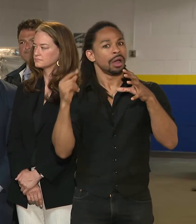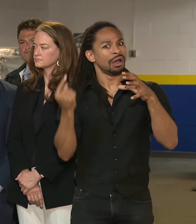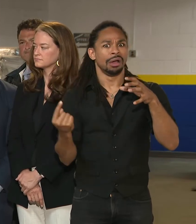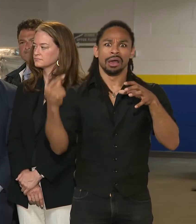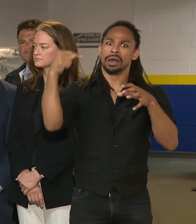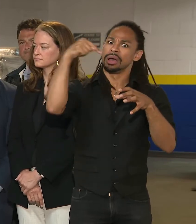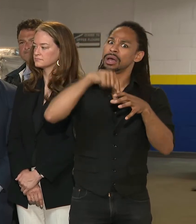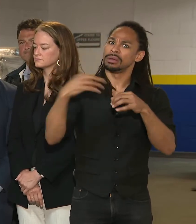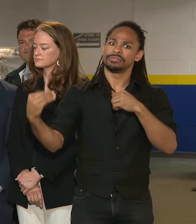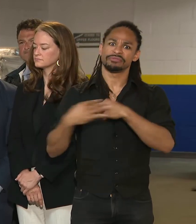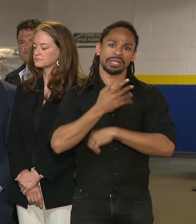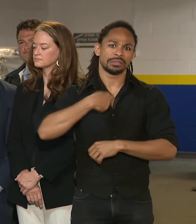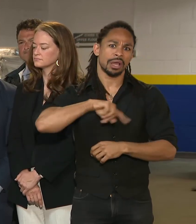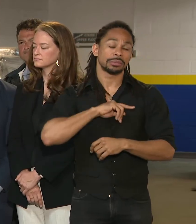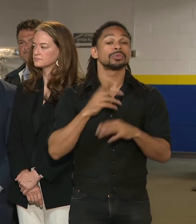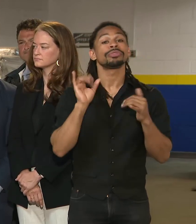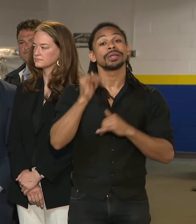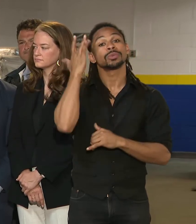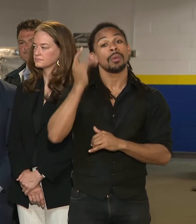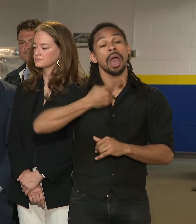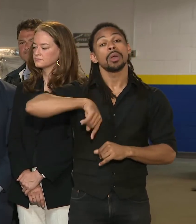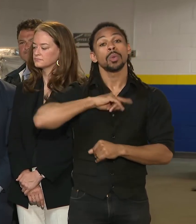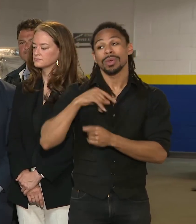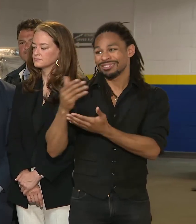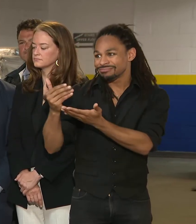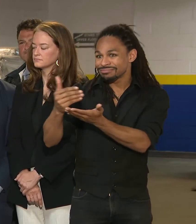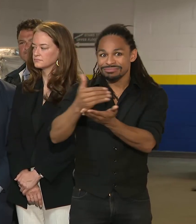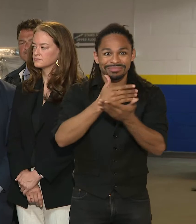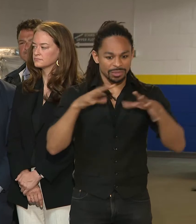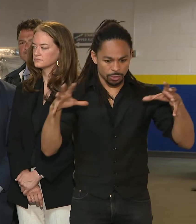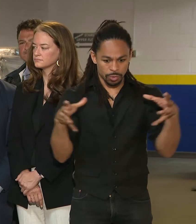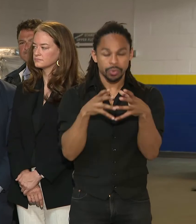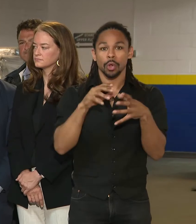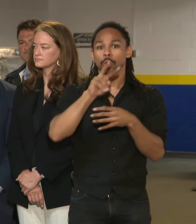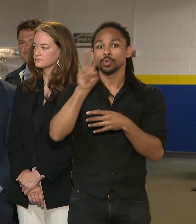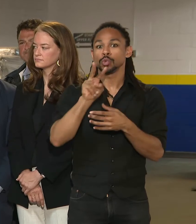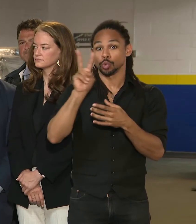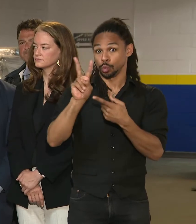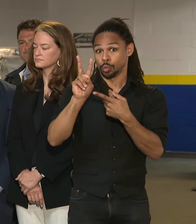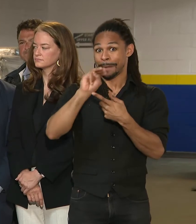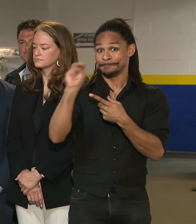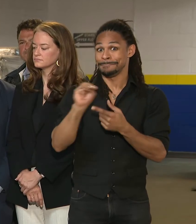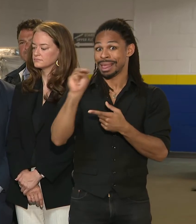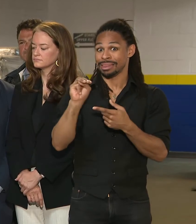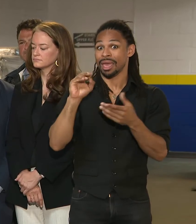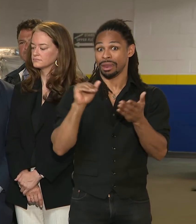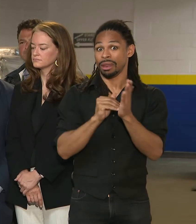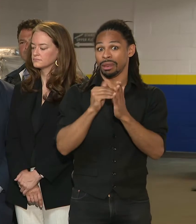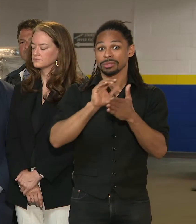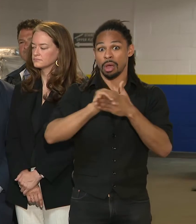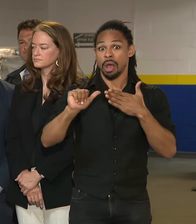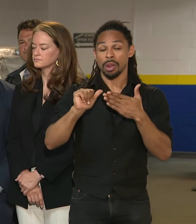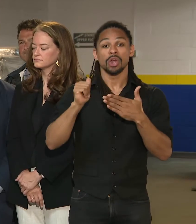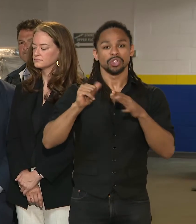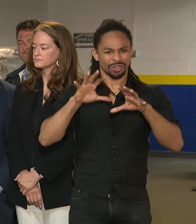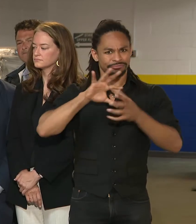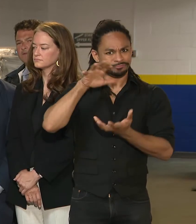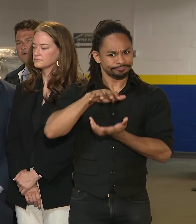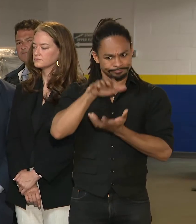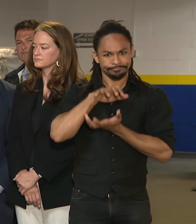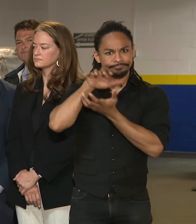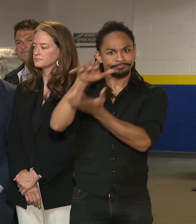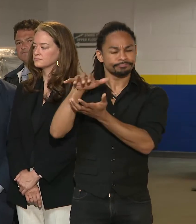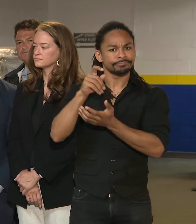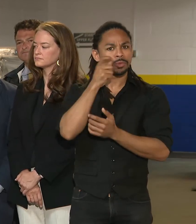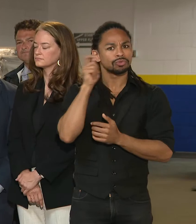we allocated earlier this year $2 million to Ukrainians to help with the